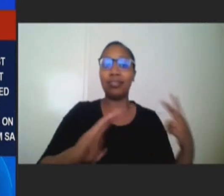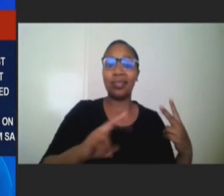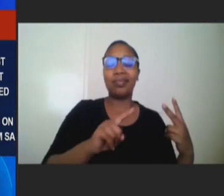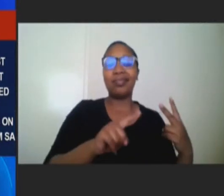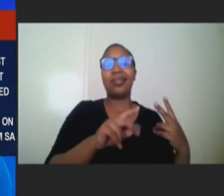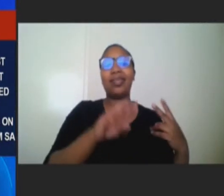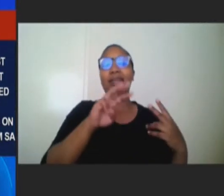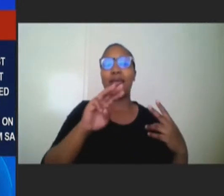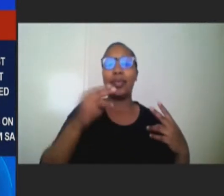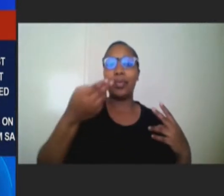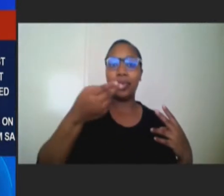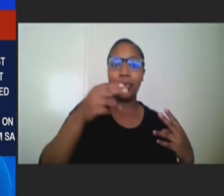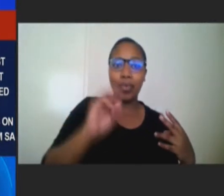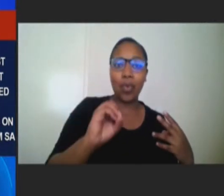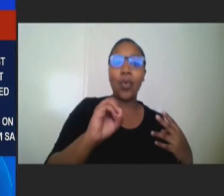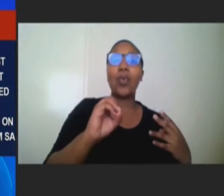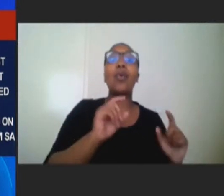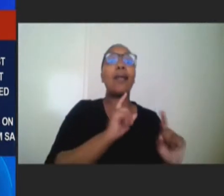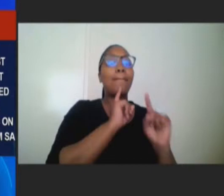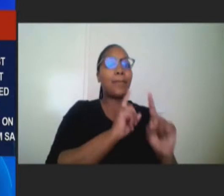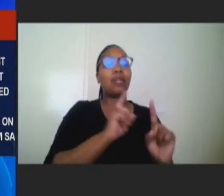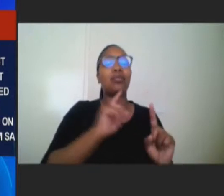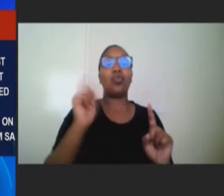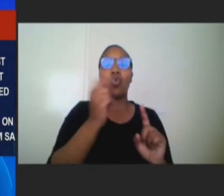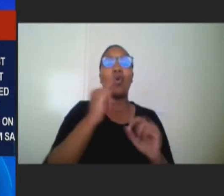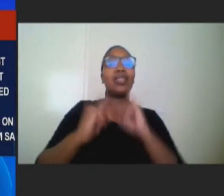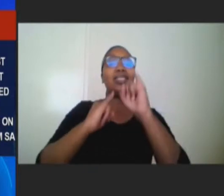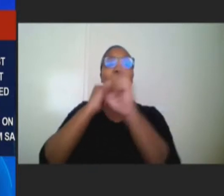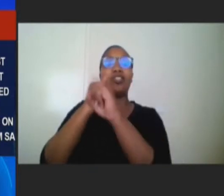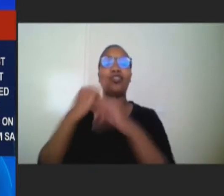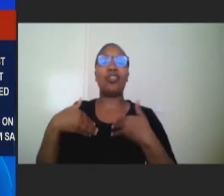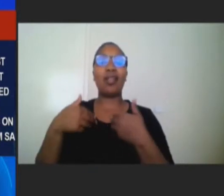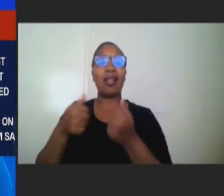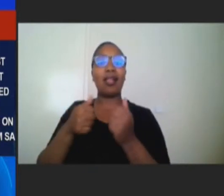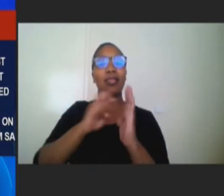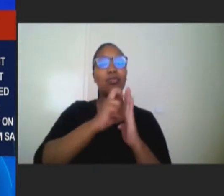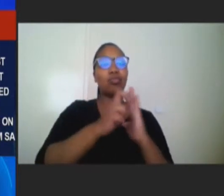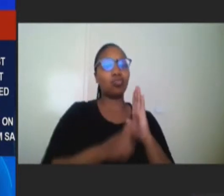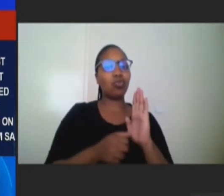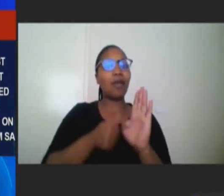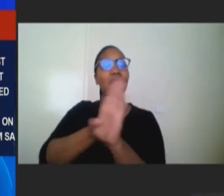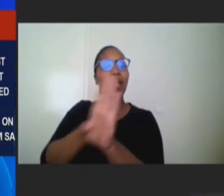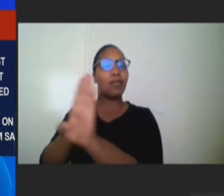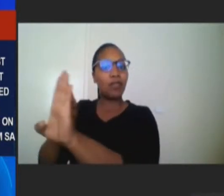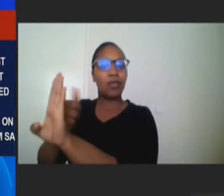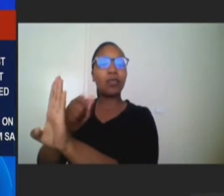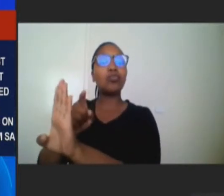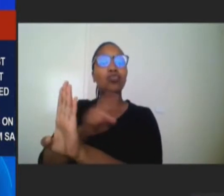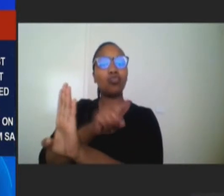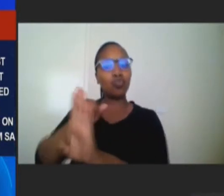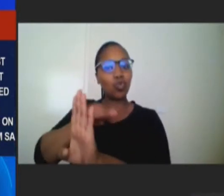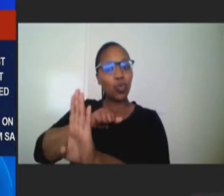of international health regulations to report, so that